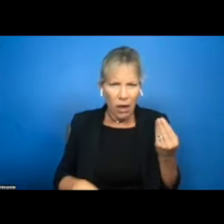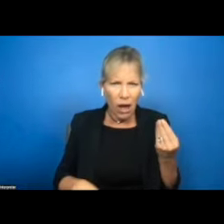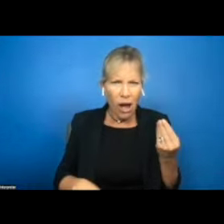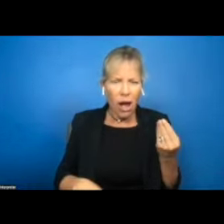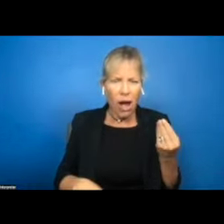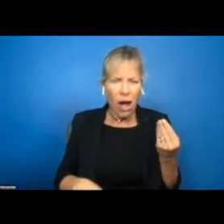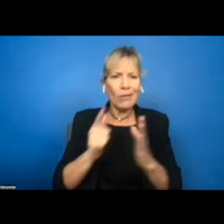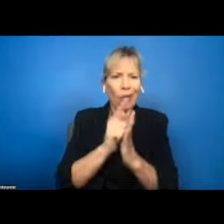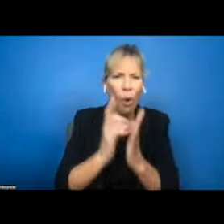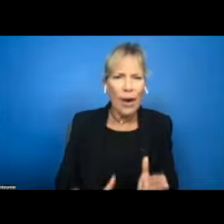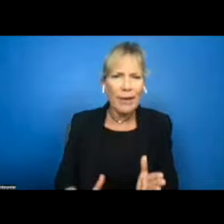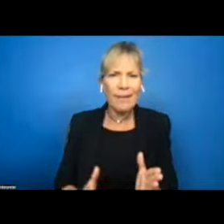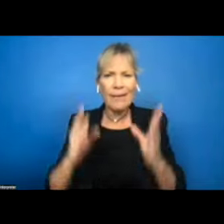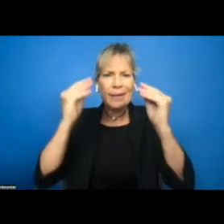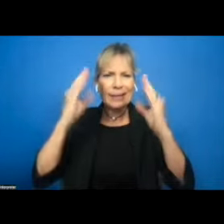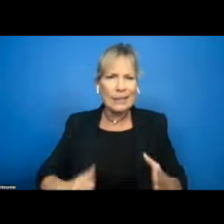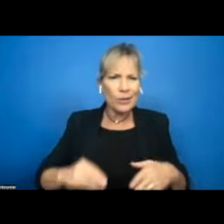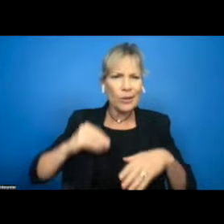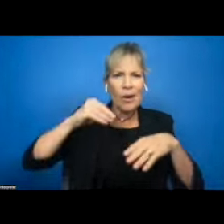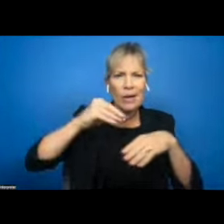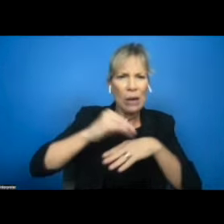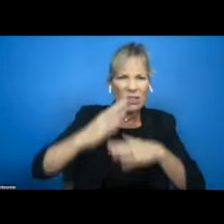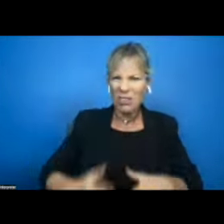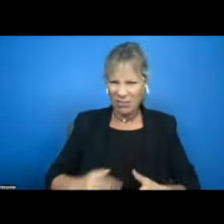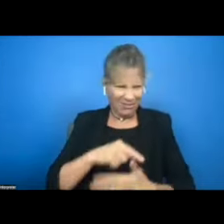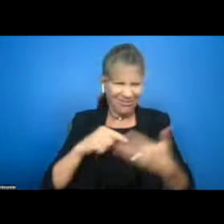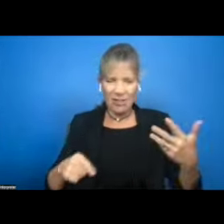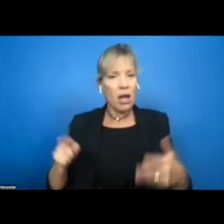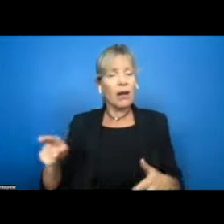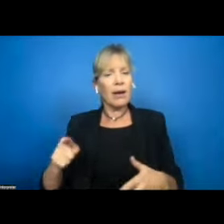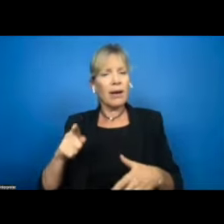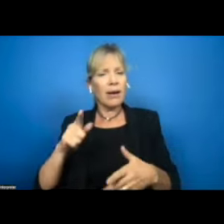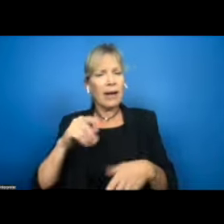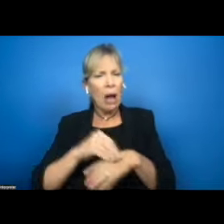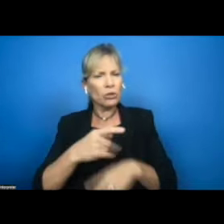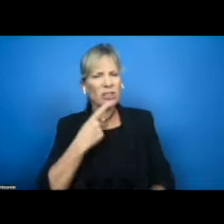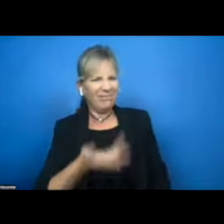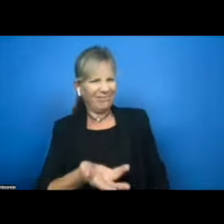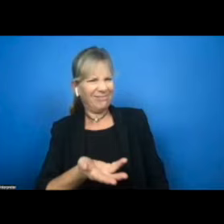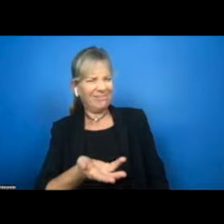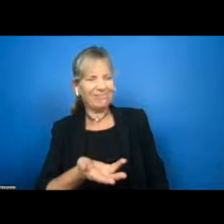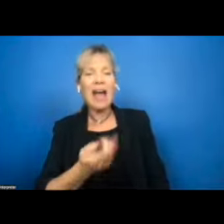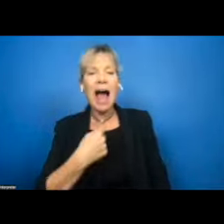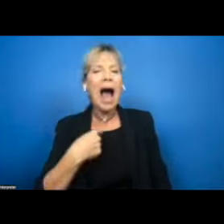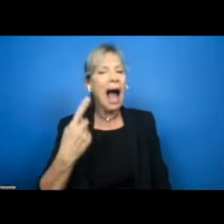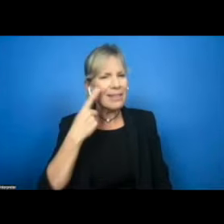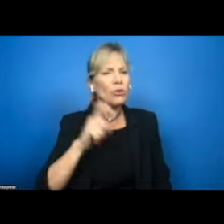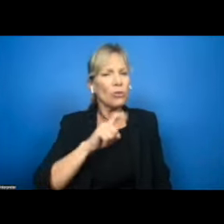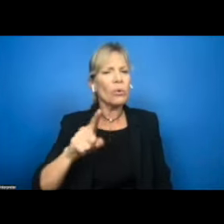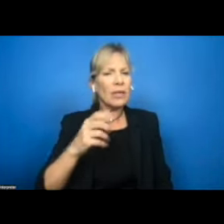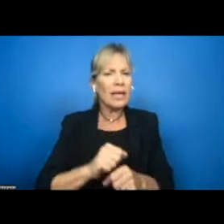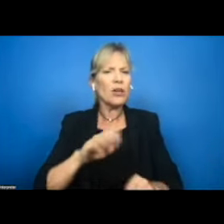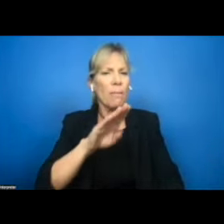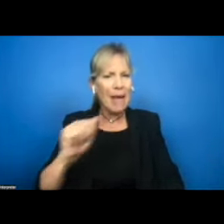like lawyer and teacher and counselor. And she said, you know, I really think you need to go get your